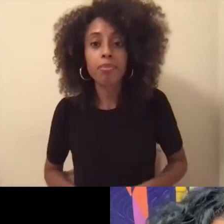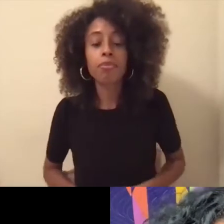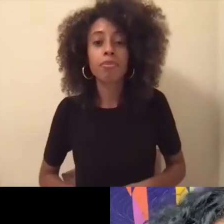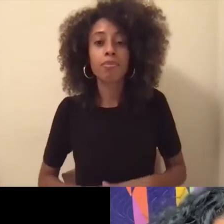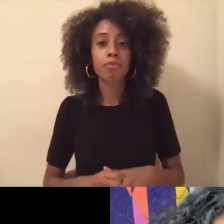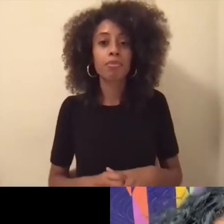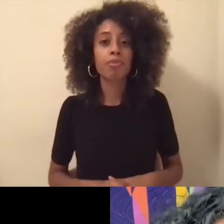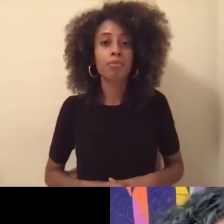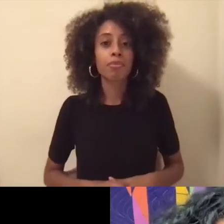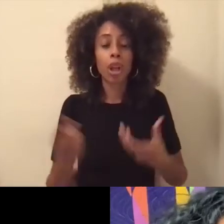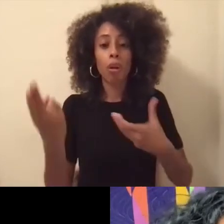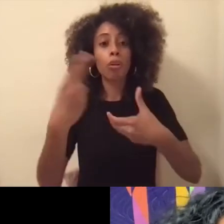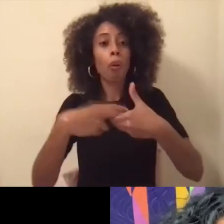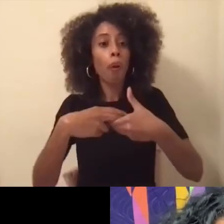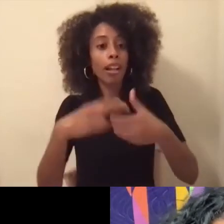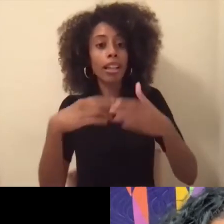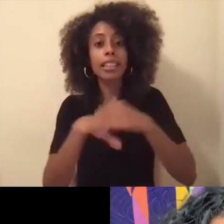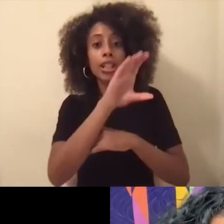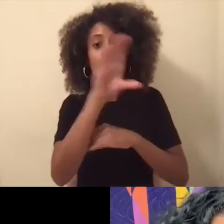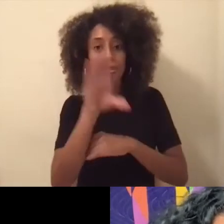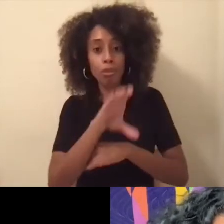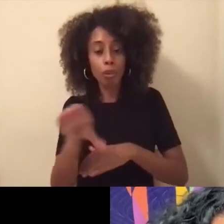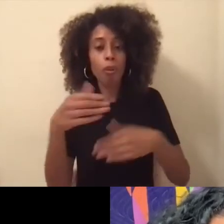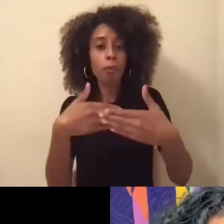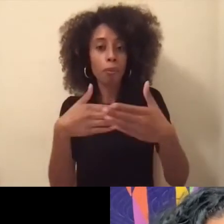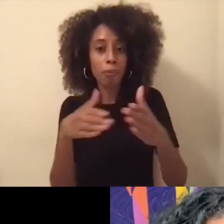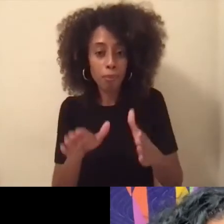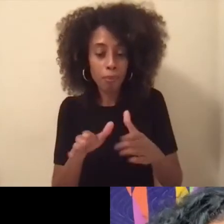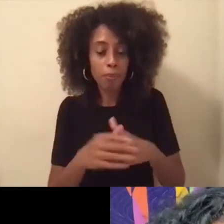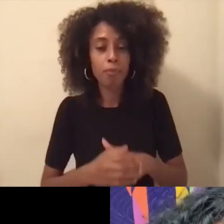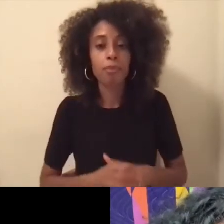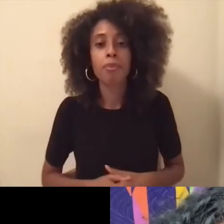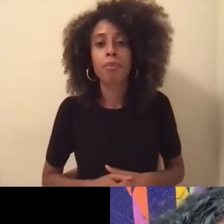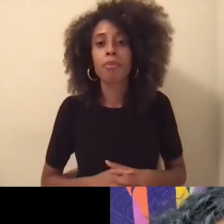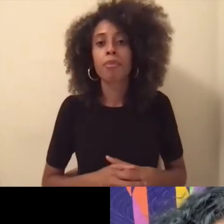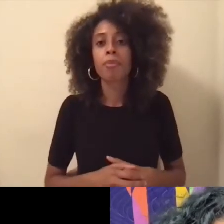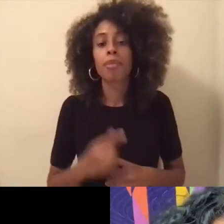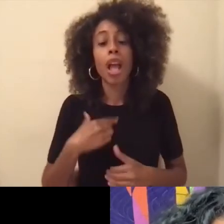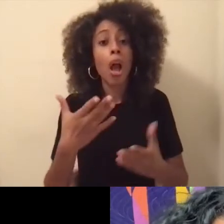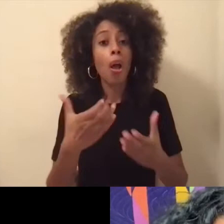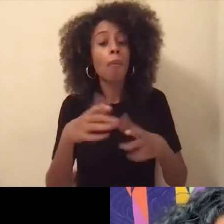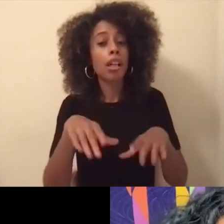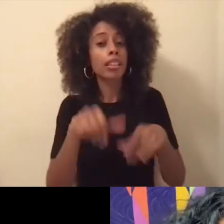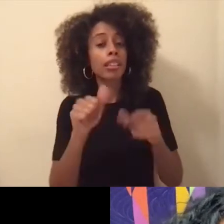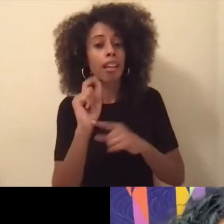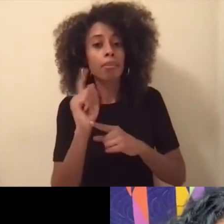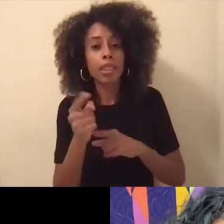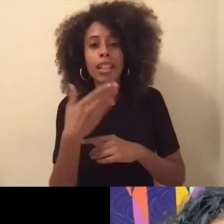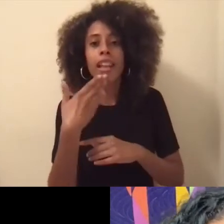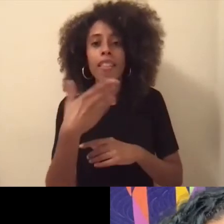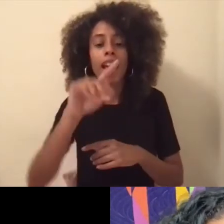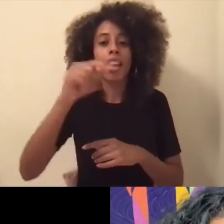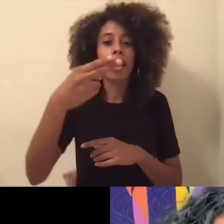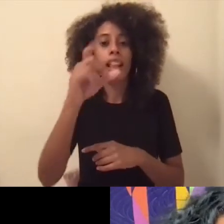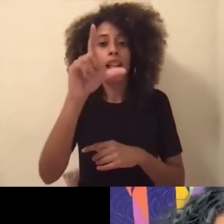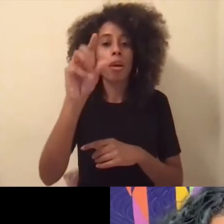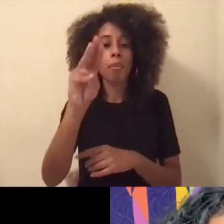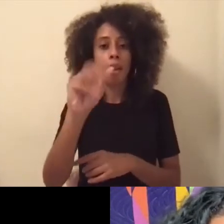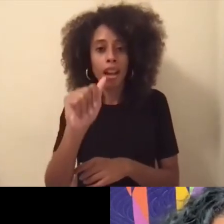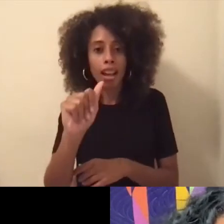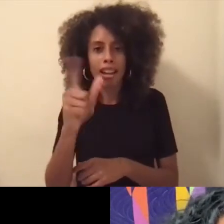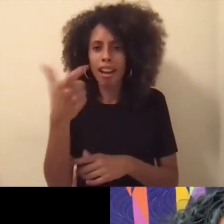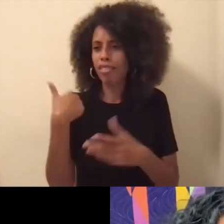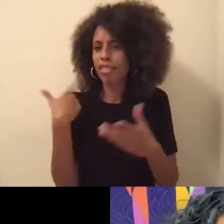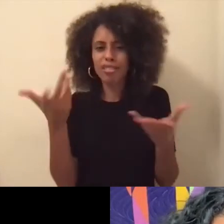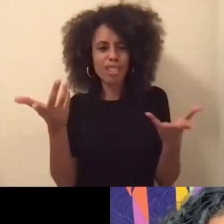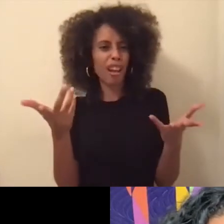us in the Zoom room. I also want to take a moment to thank Thelma for her fearless